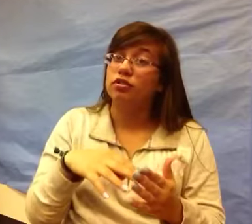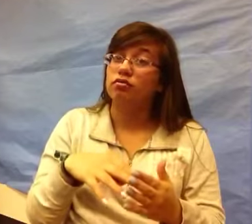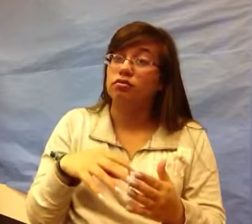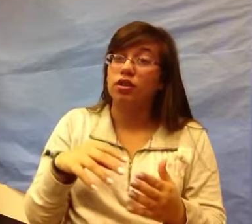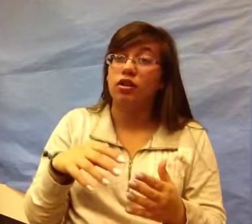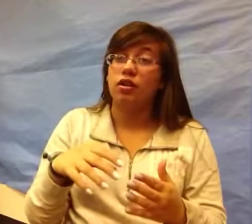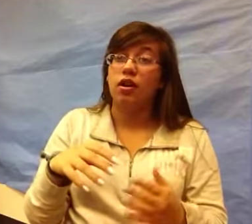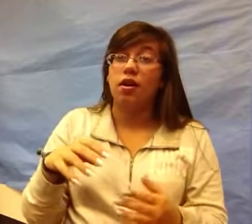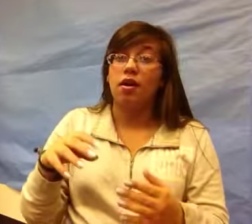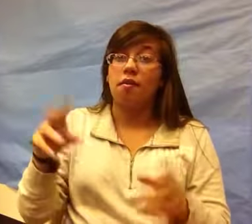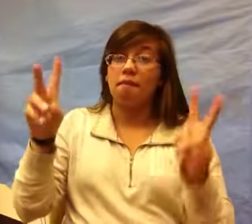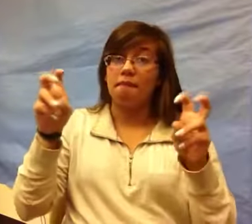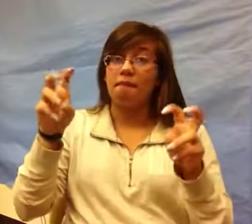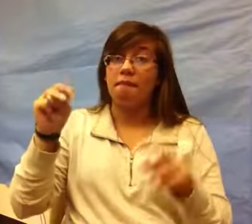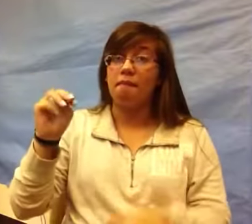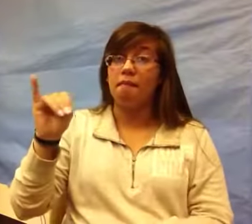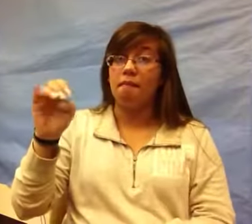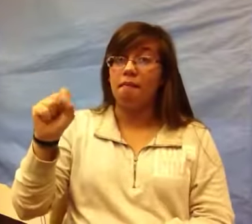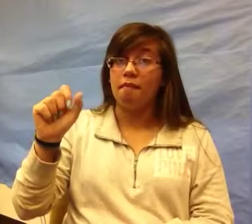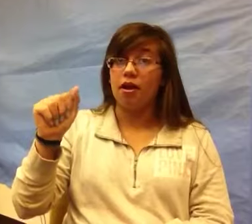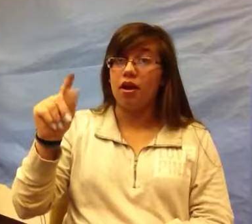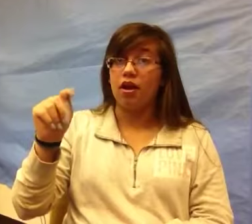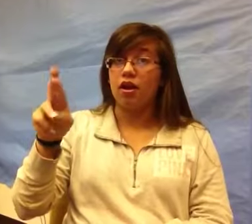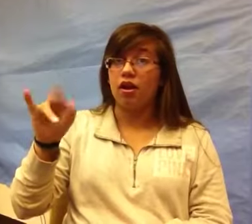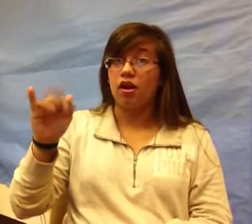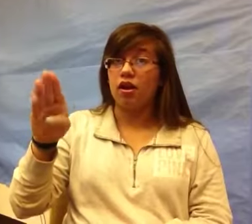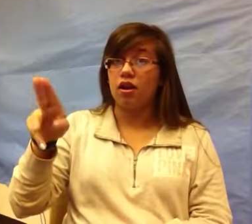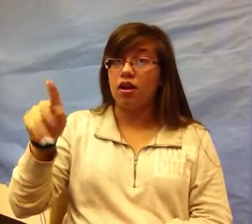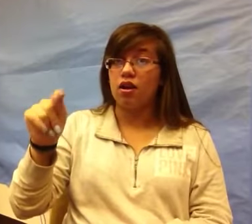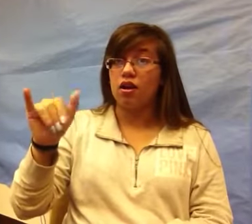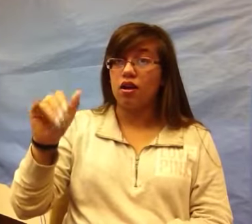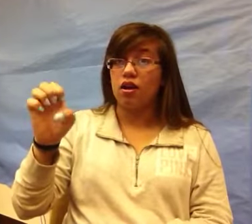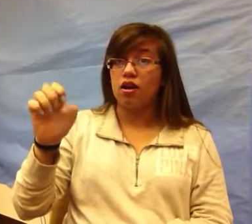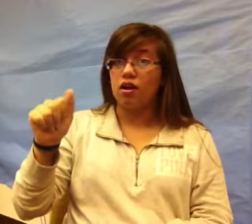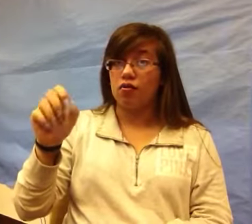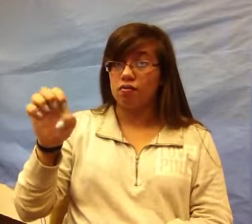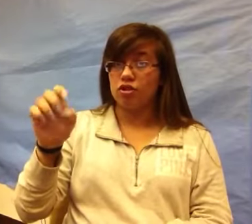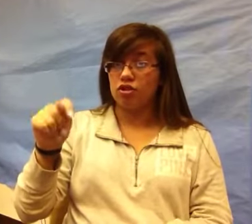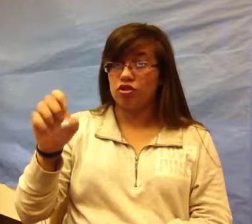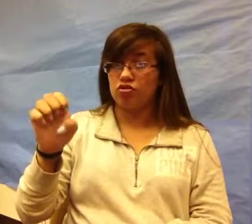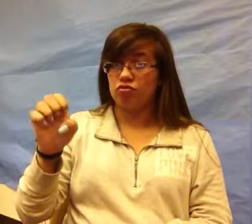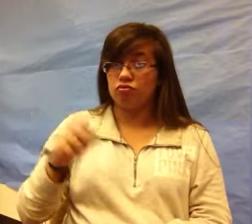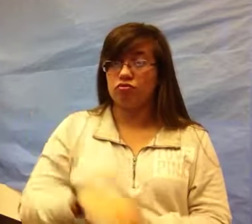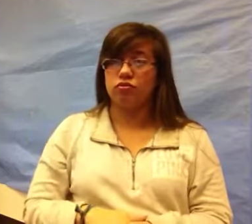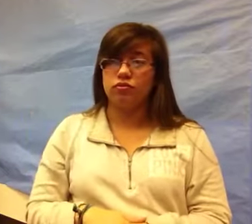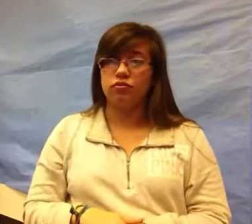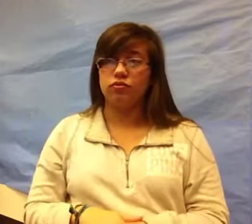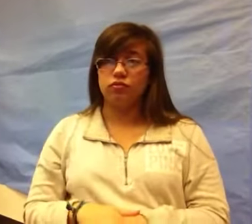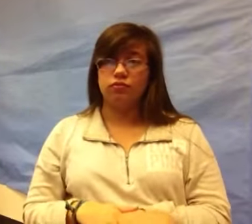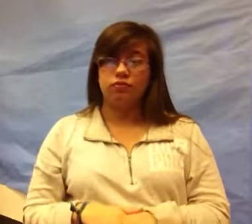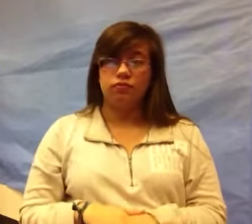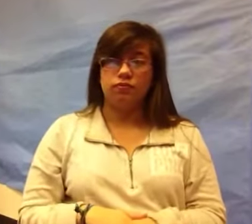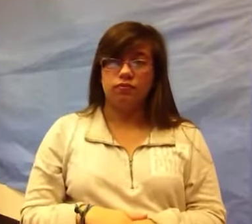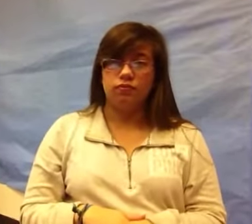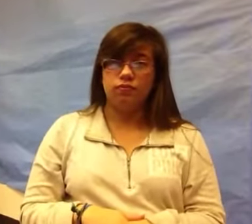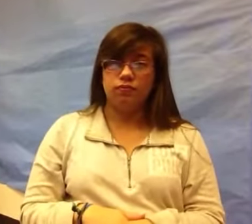feeling. And in this particular study, the researchers decided to have men go out